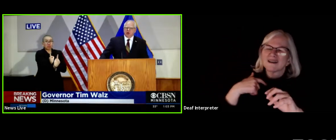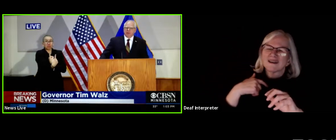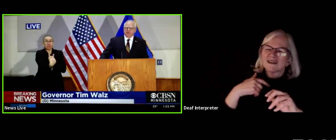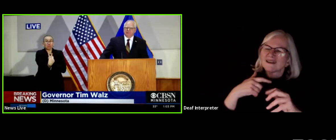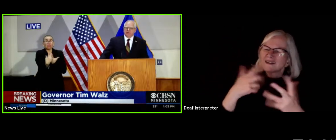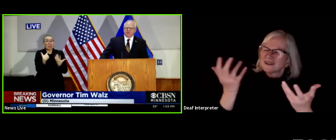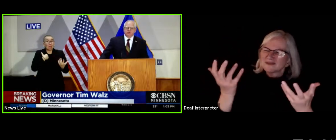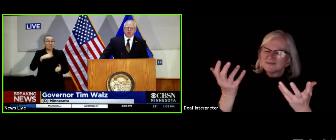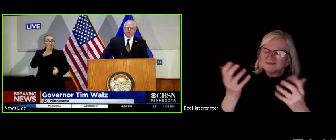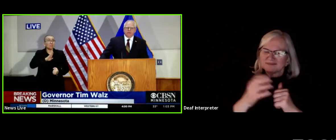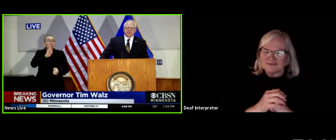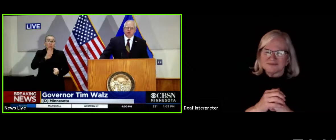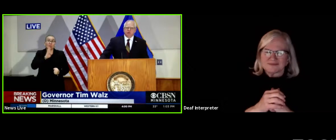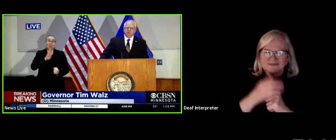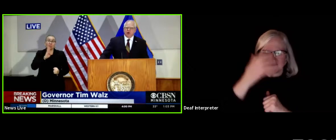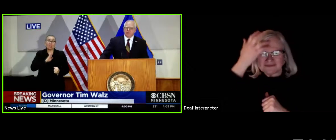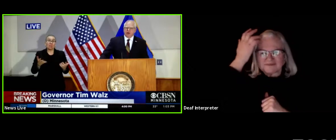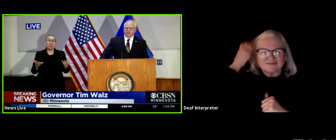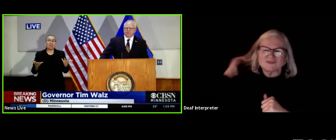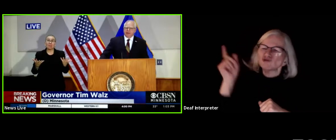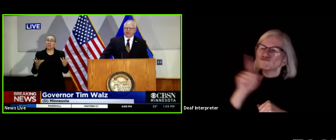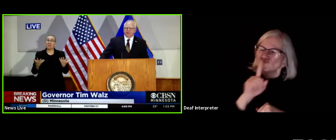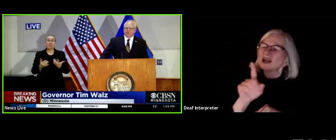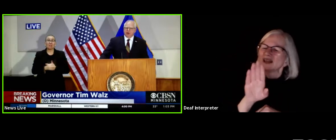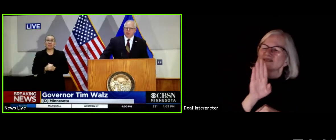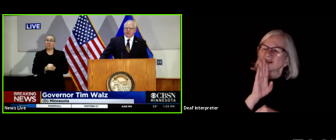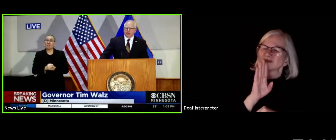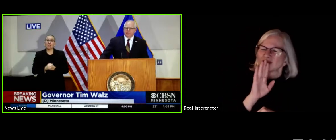times beyond belief, but this one is so far beyond